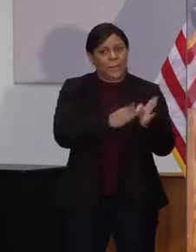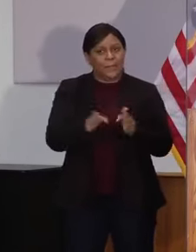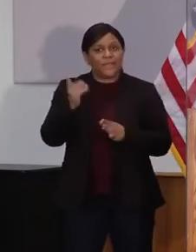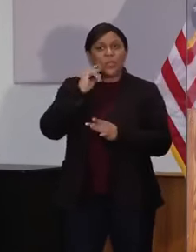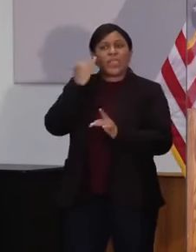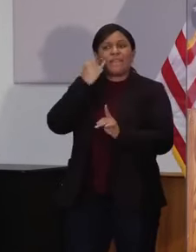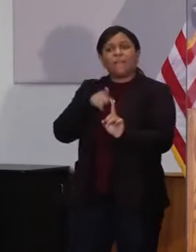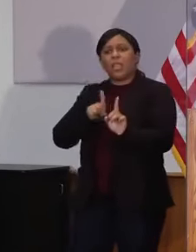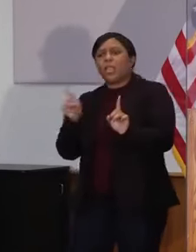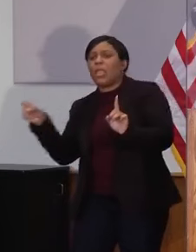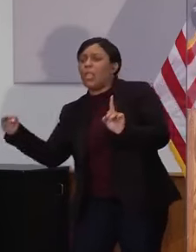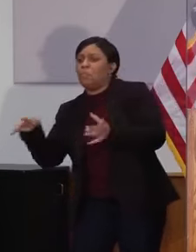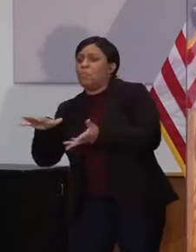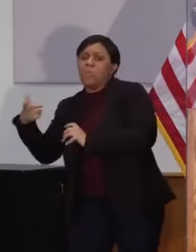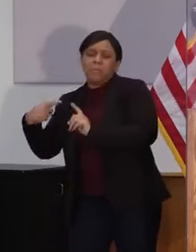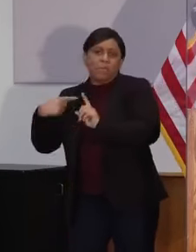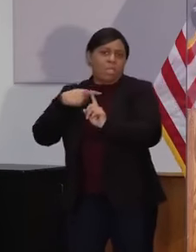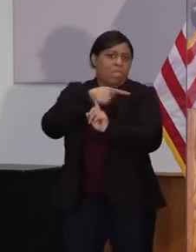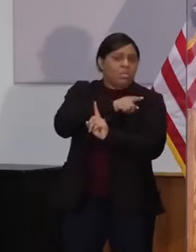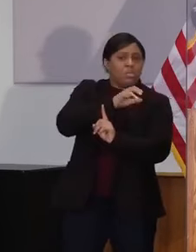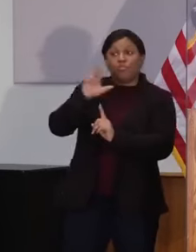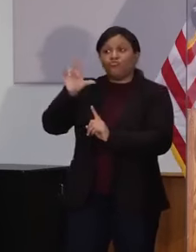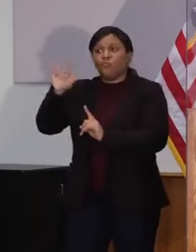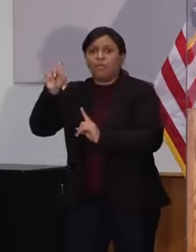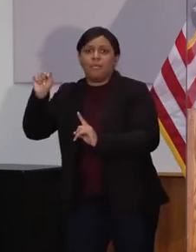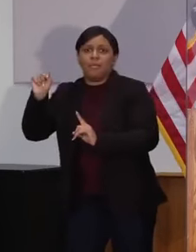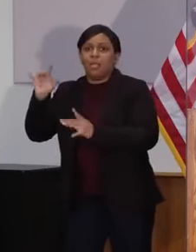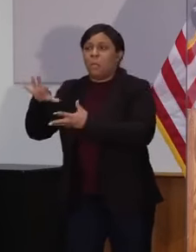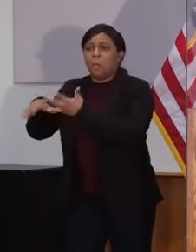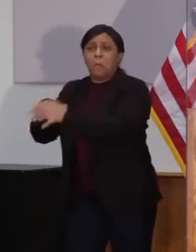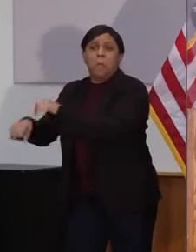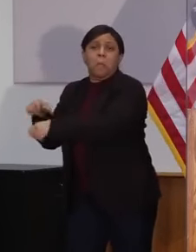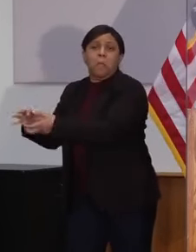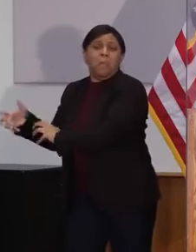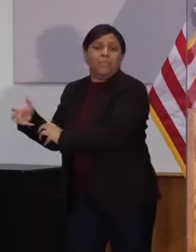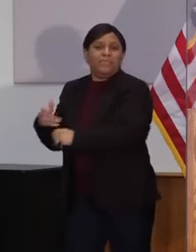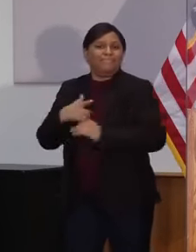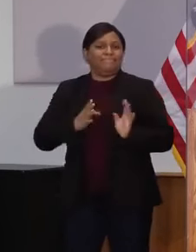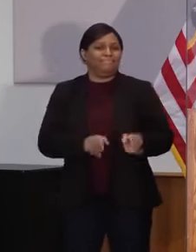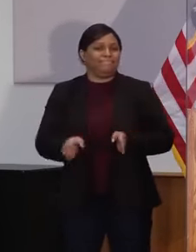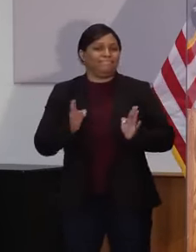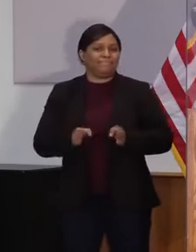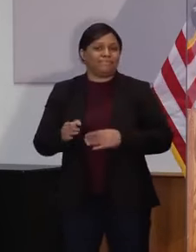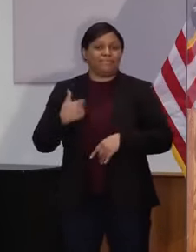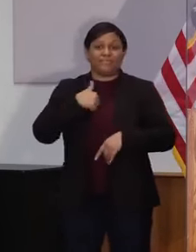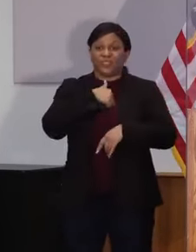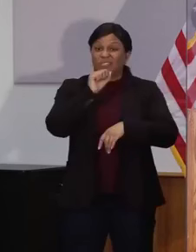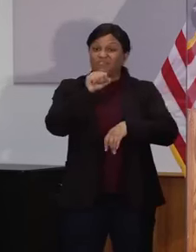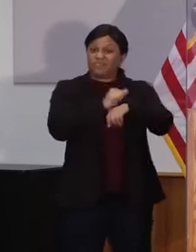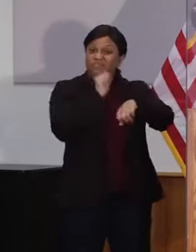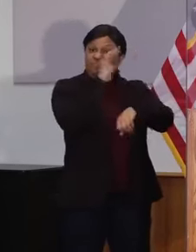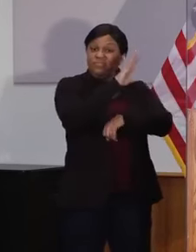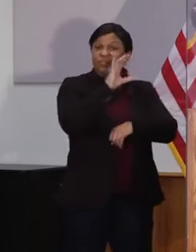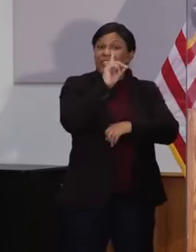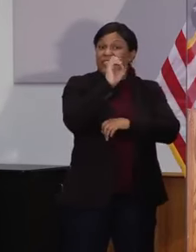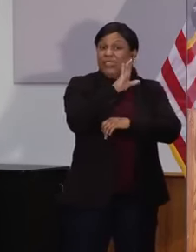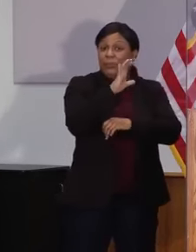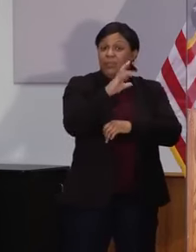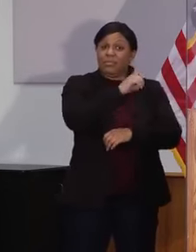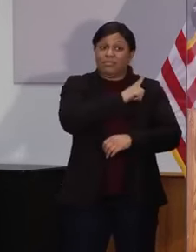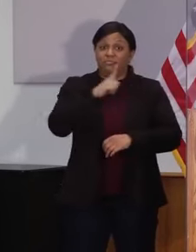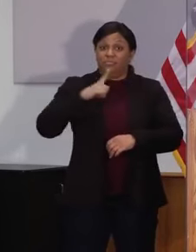harm, pain, disruption, riot, whatever they may do. We sent this over in December, and we were very clear that we really